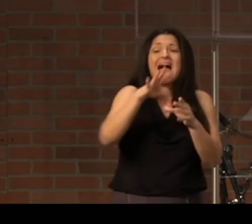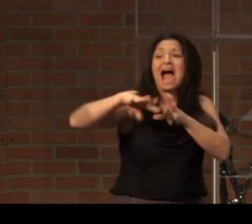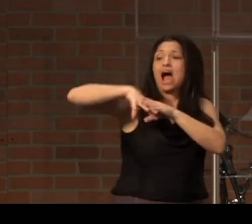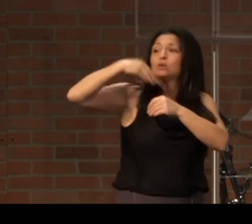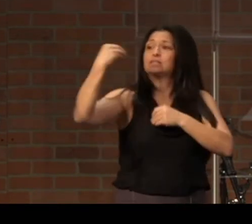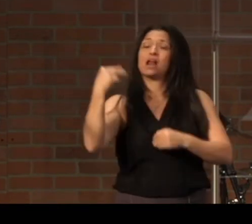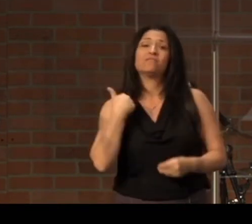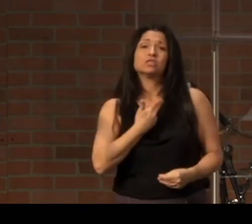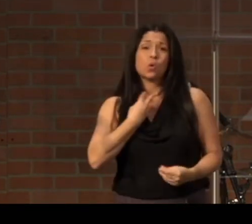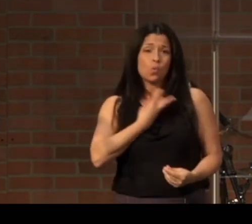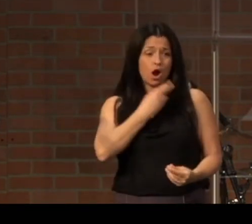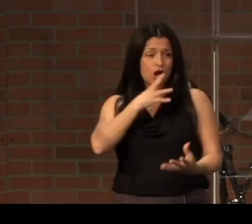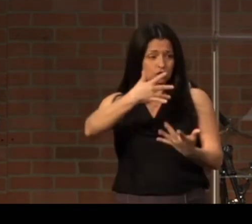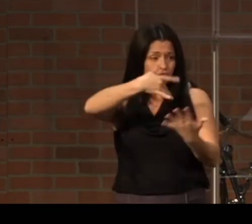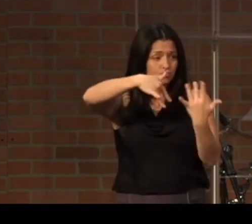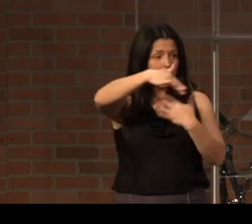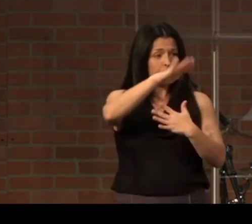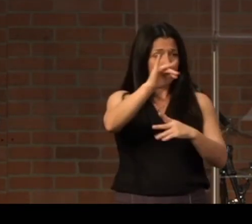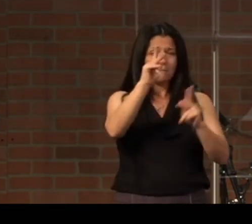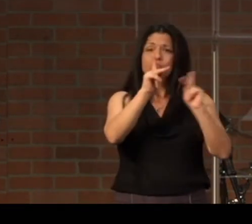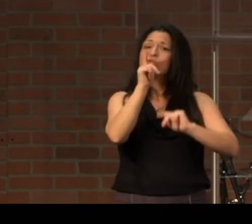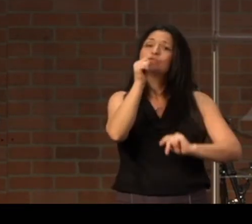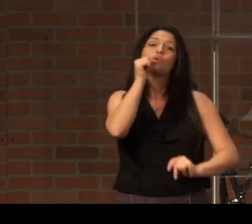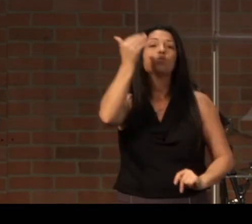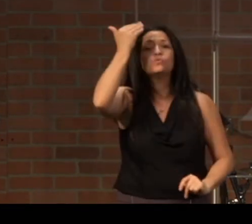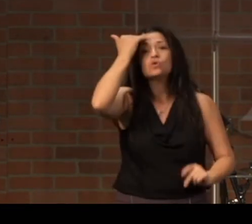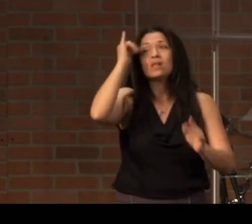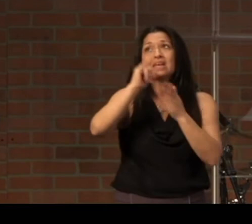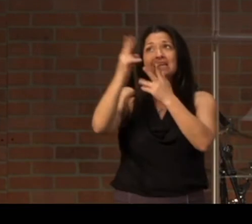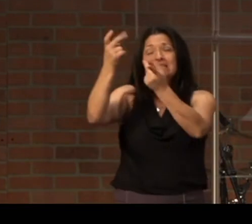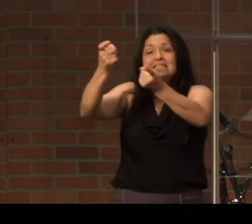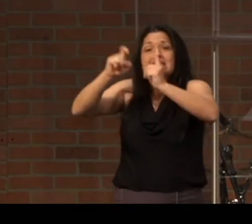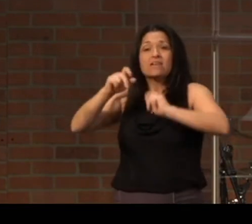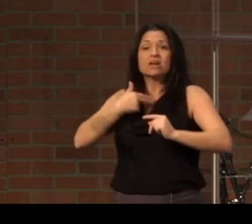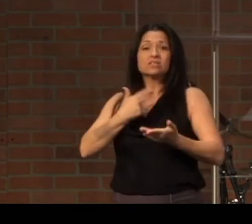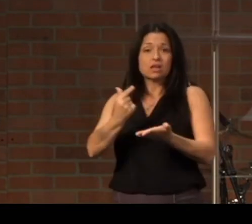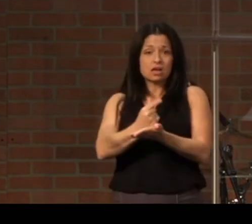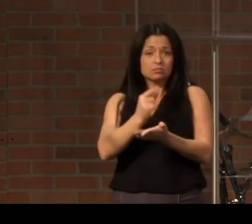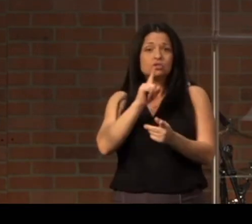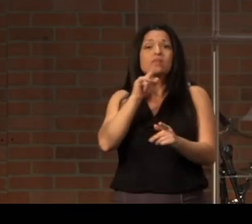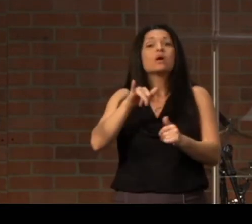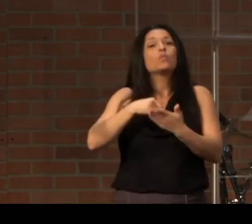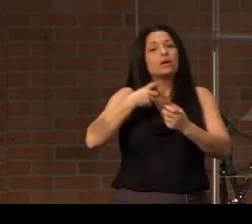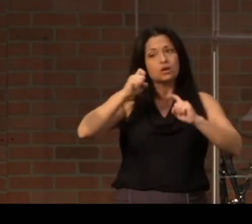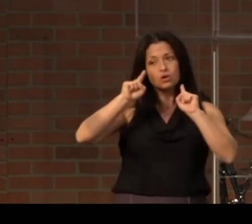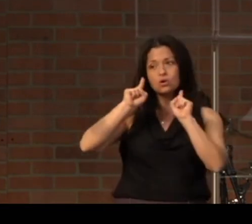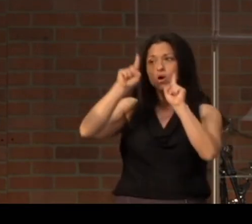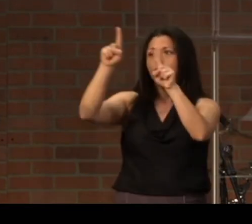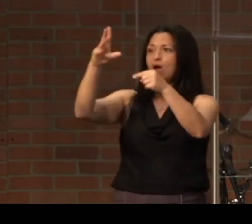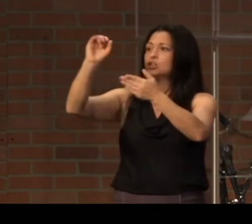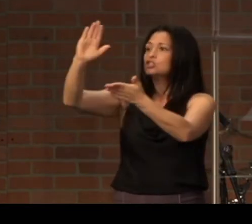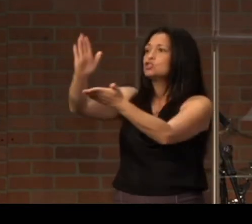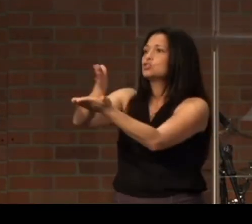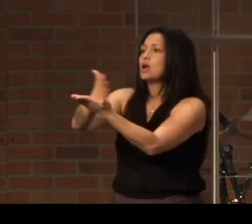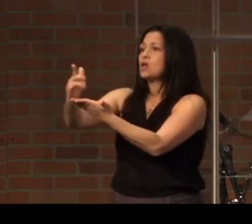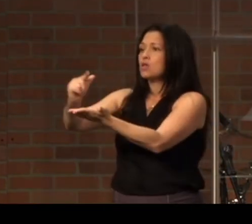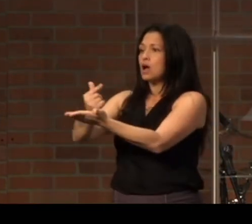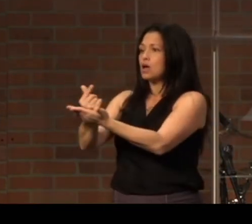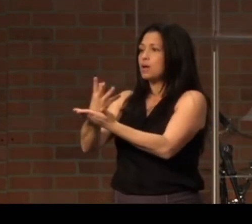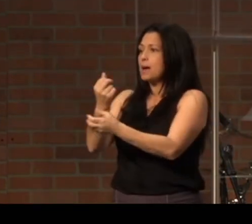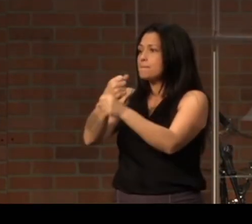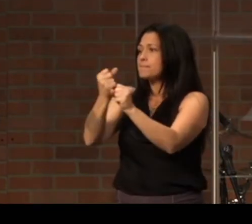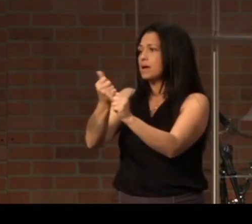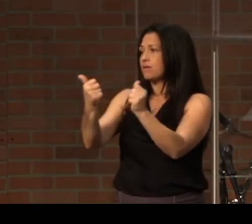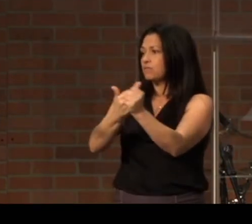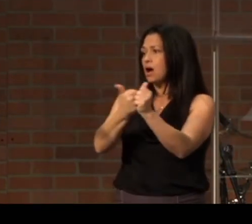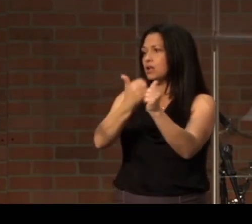We're surrounded by people who don't know. And he's given us the gospel so that we might go and share the gospel and make